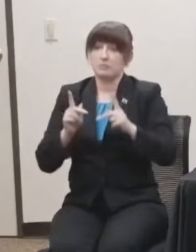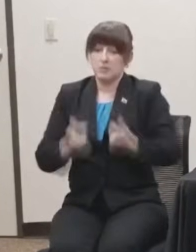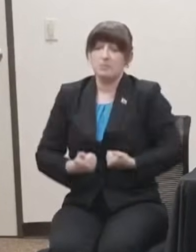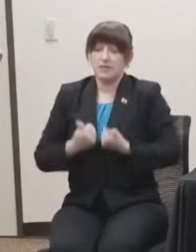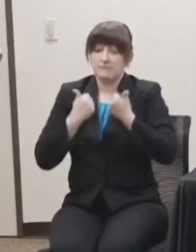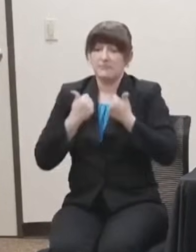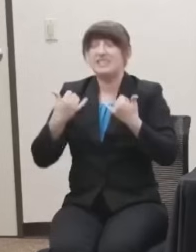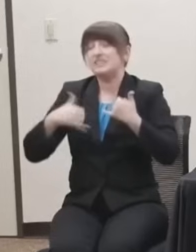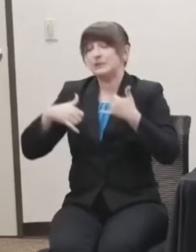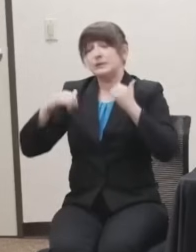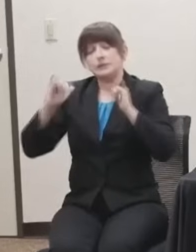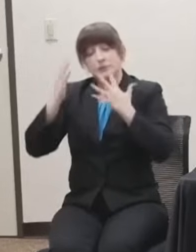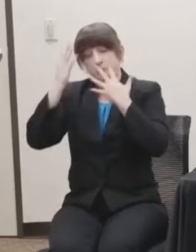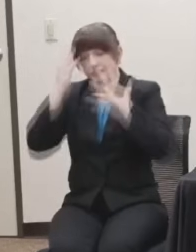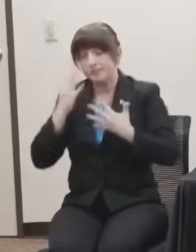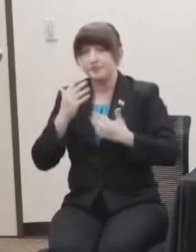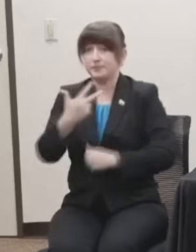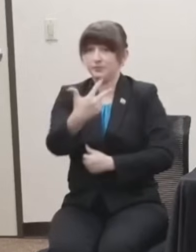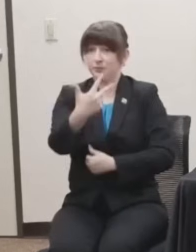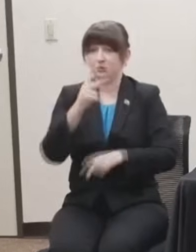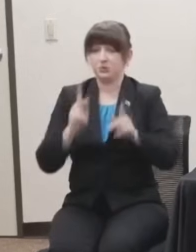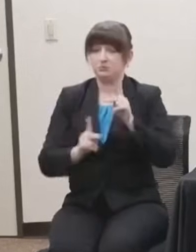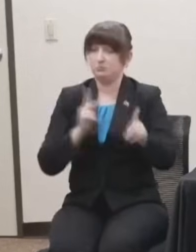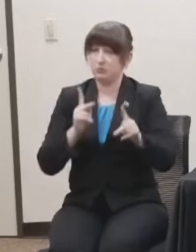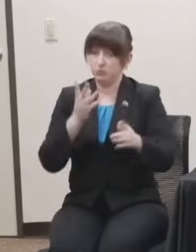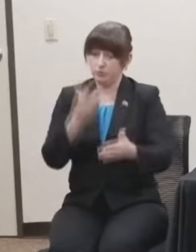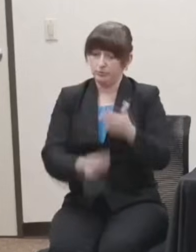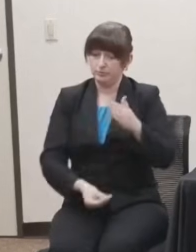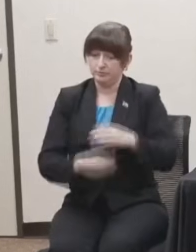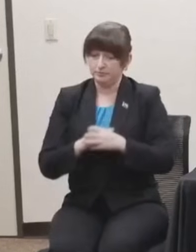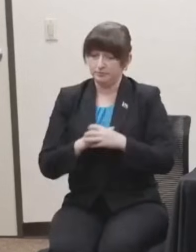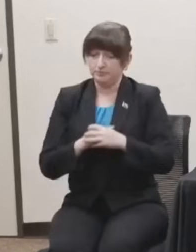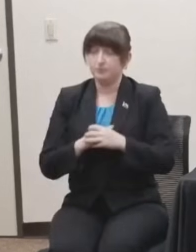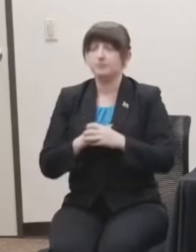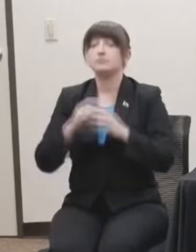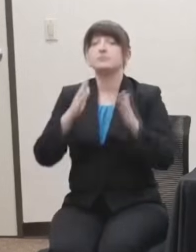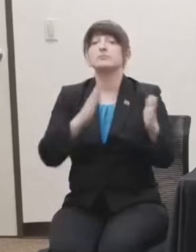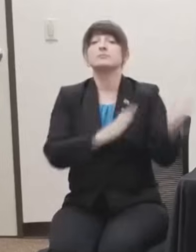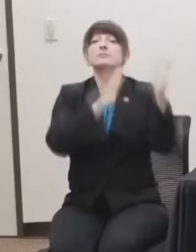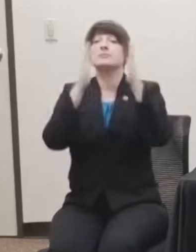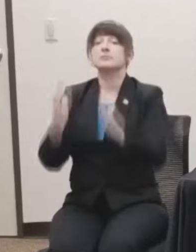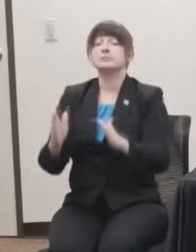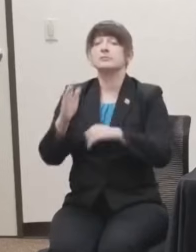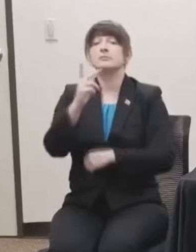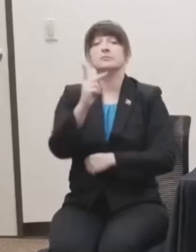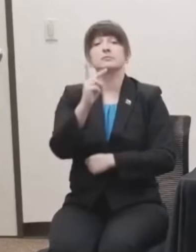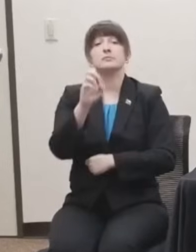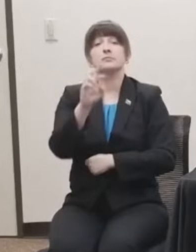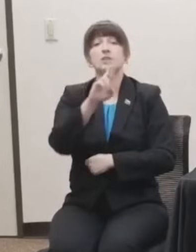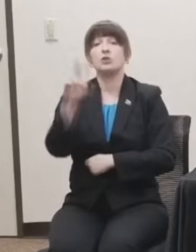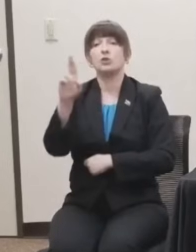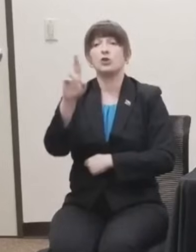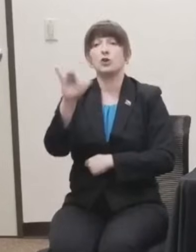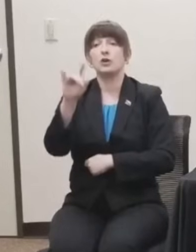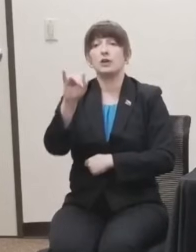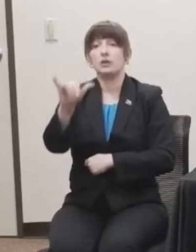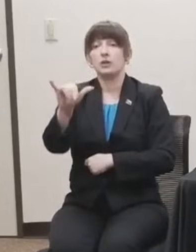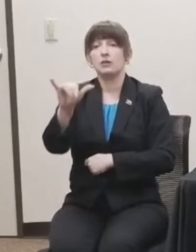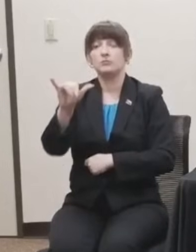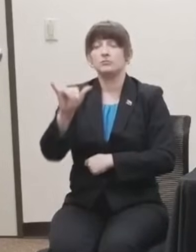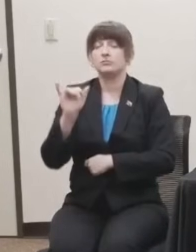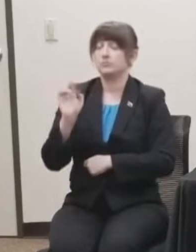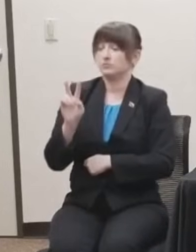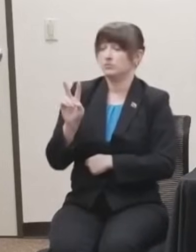away. I'll touch on Kerr County. We have about 230 DPS personnel assigned to Kerr County, and everybody thinks